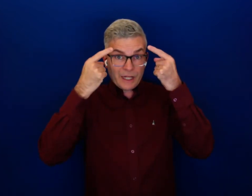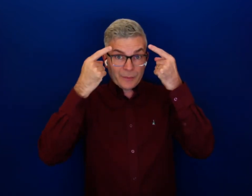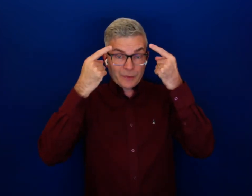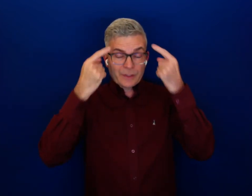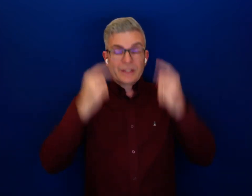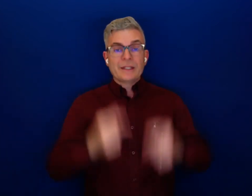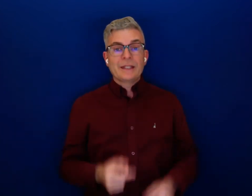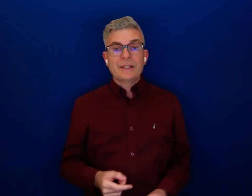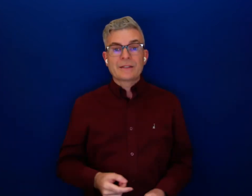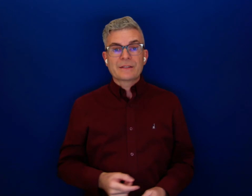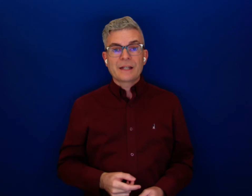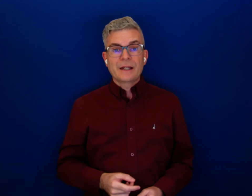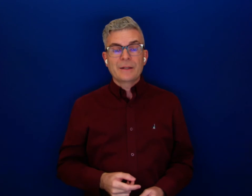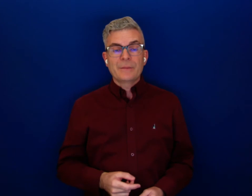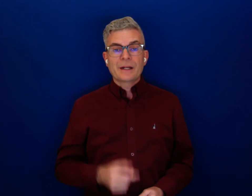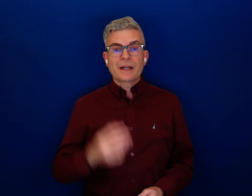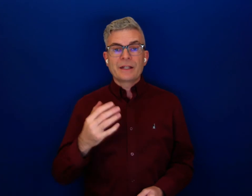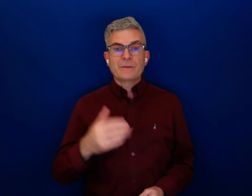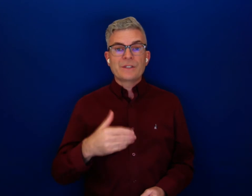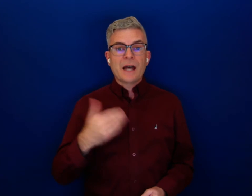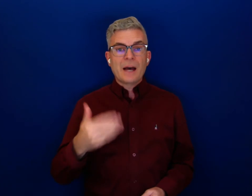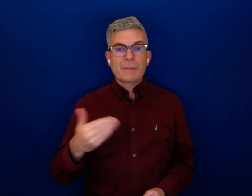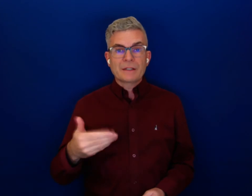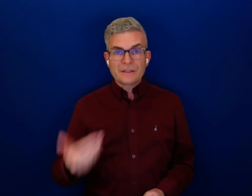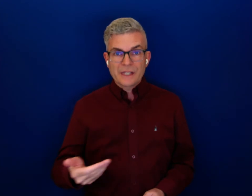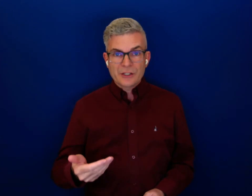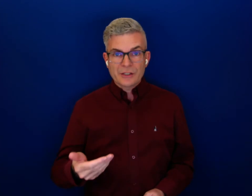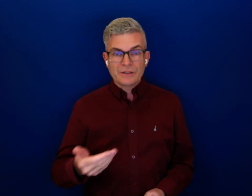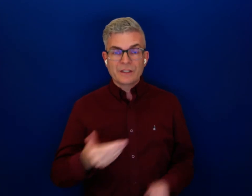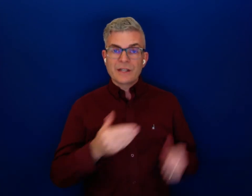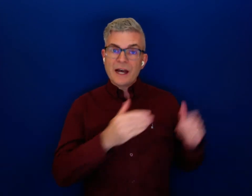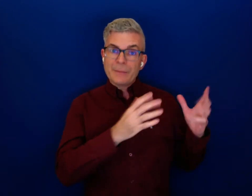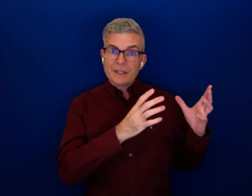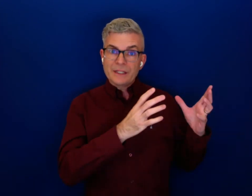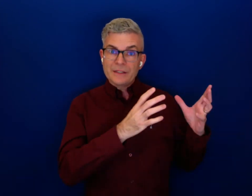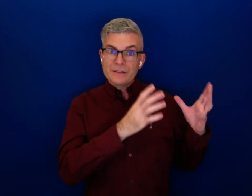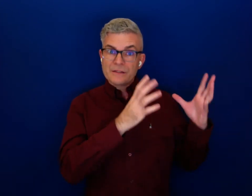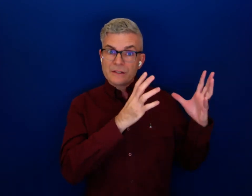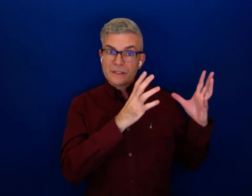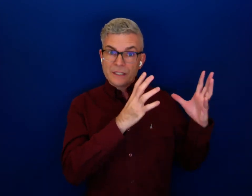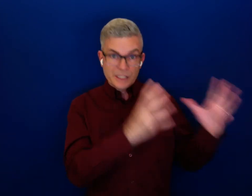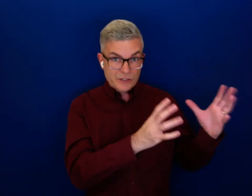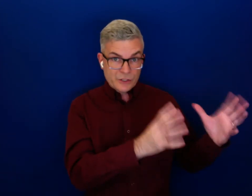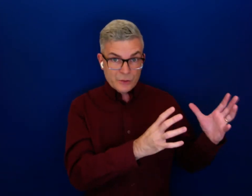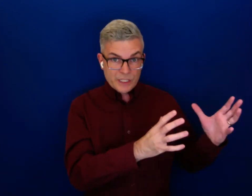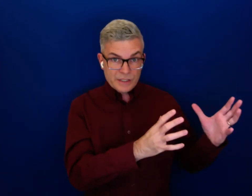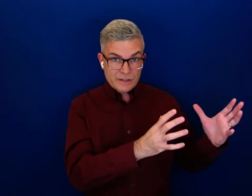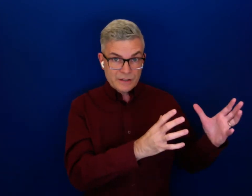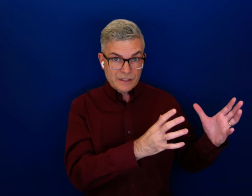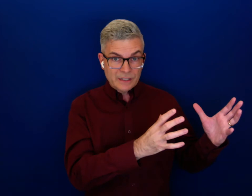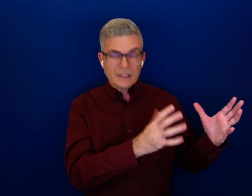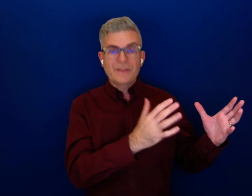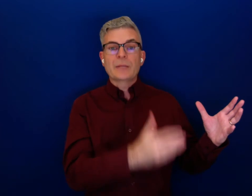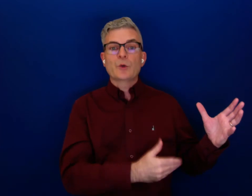up. It's a kind of topicalization. The topic is his duties, and then I'm going